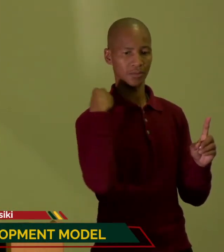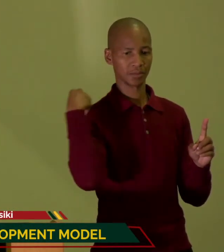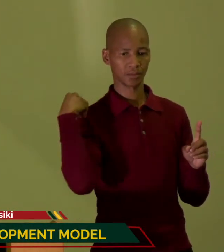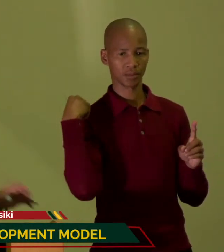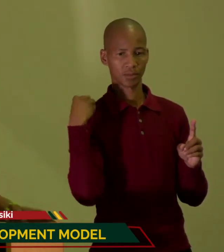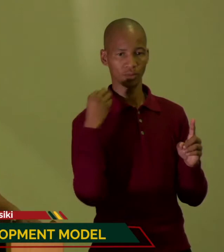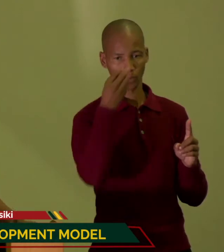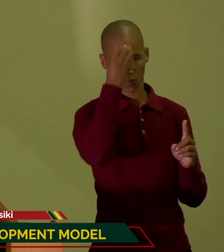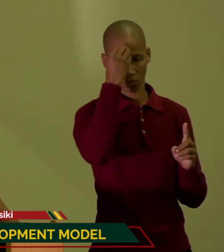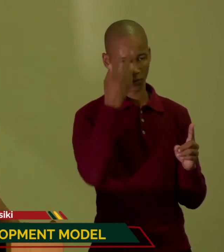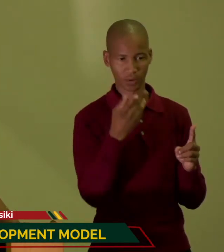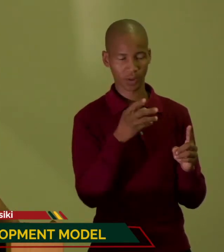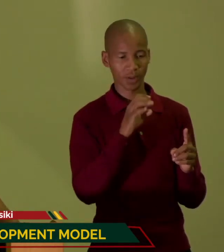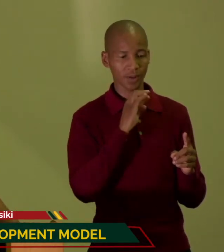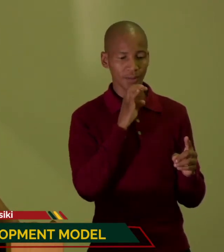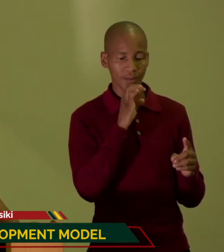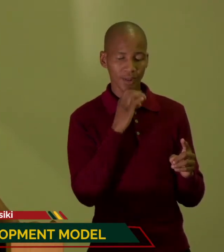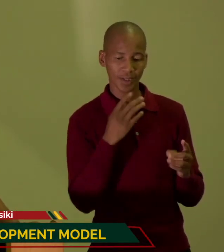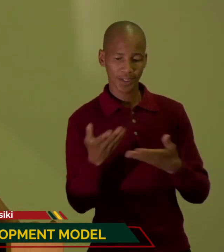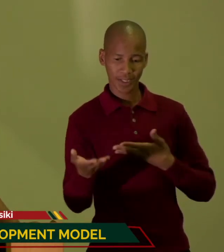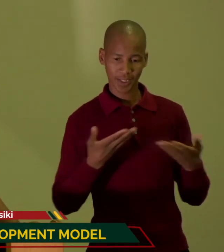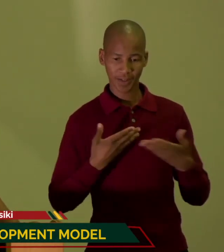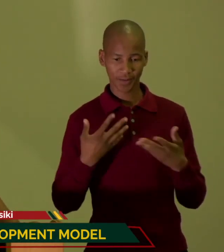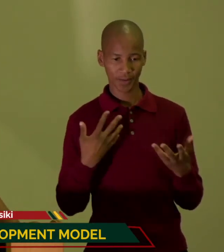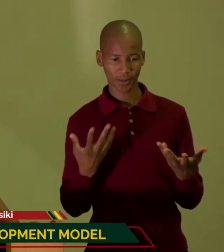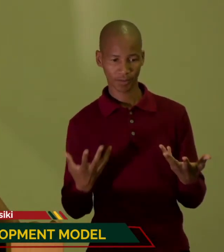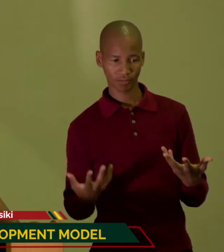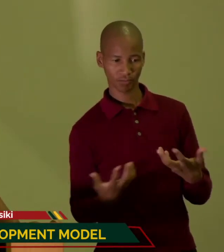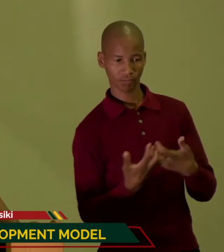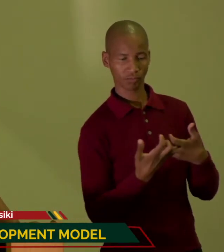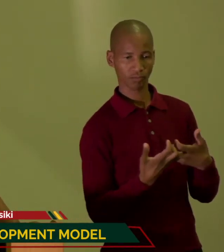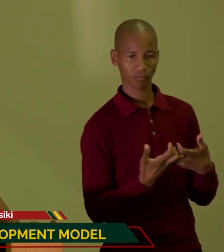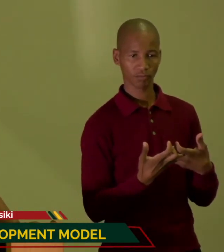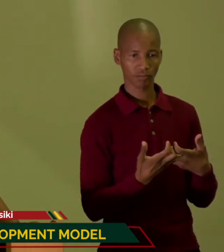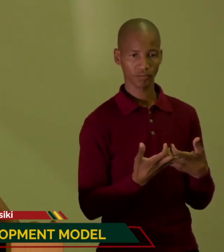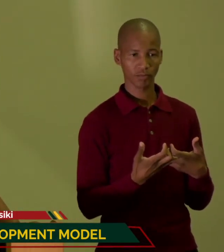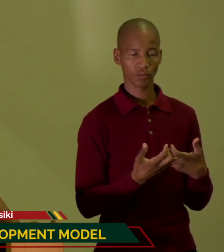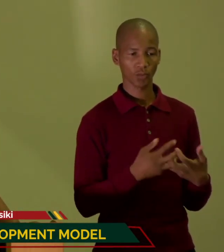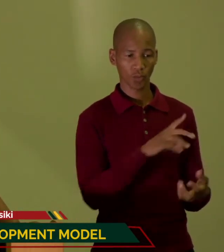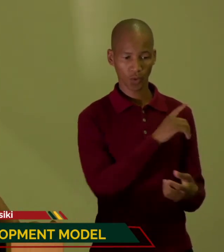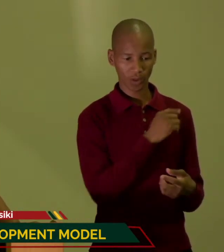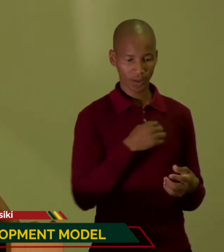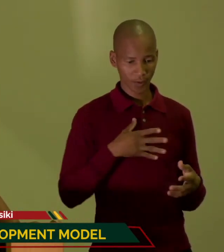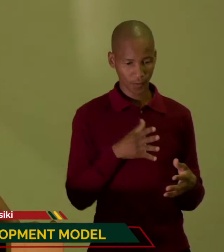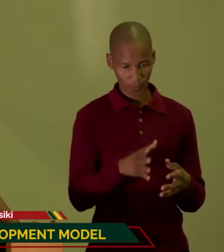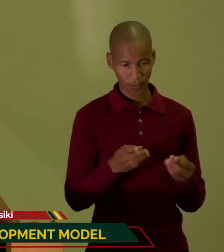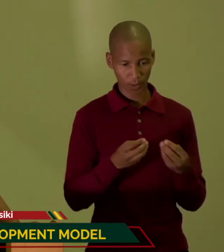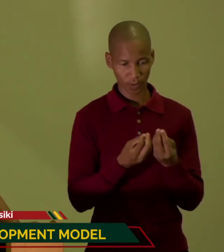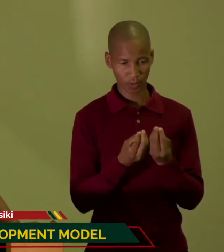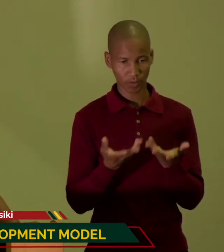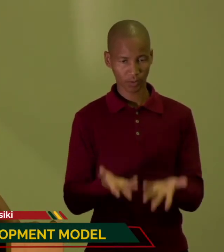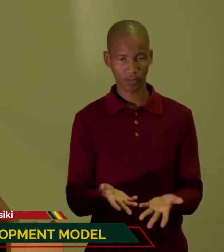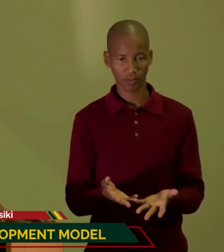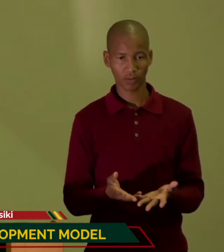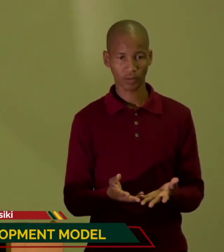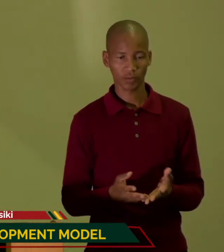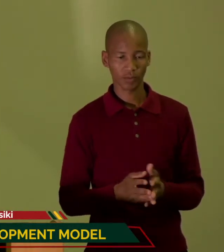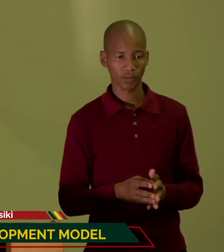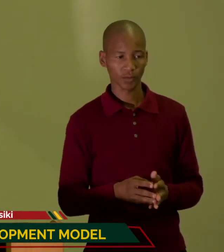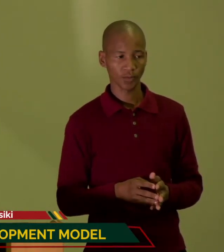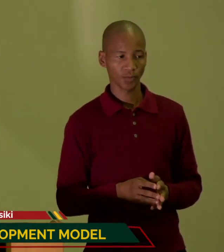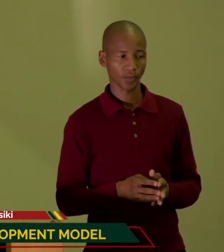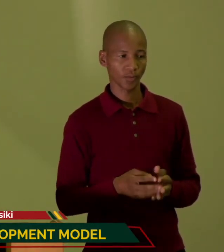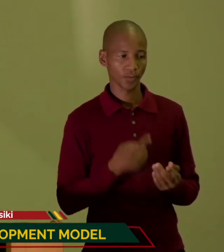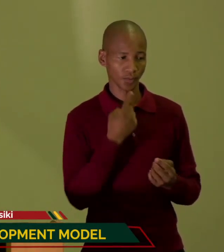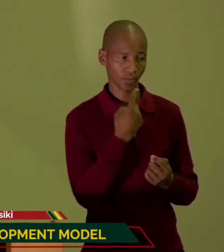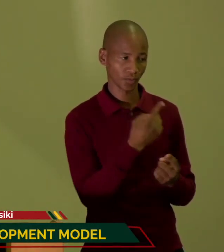service that goes with the brigadier level. That's what the people of Inmosa want, a deputy